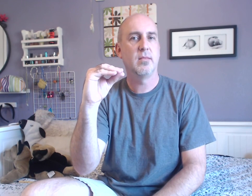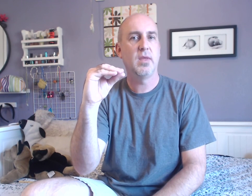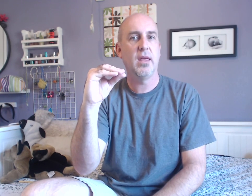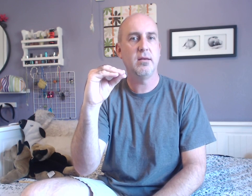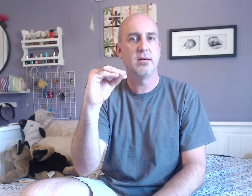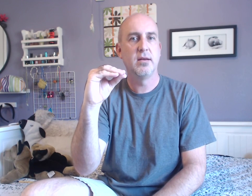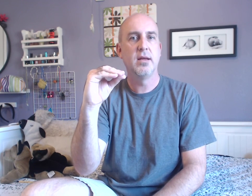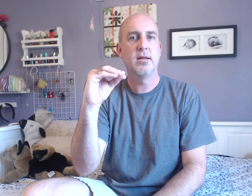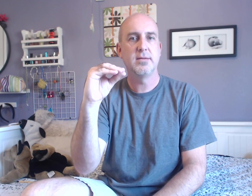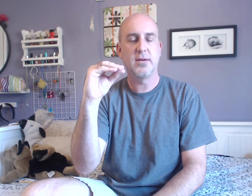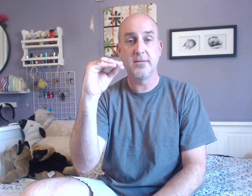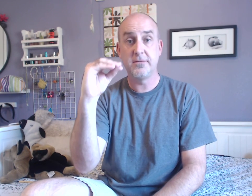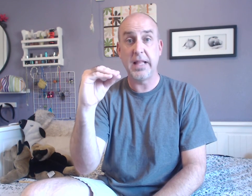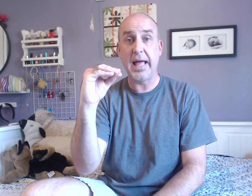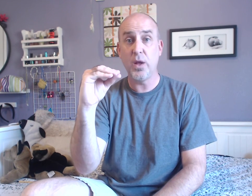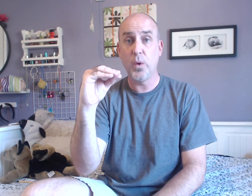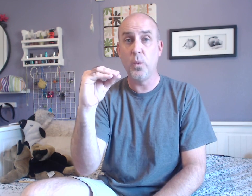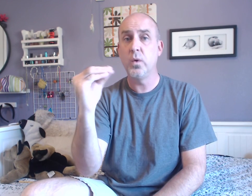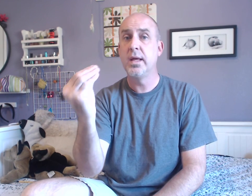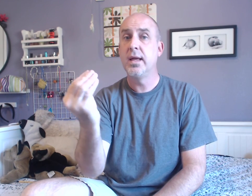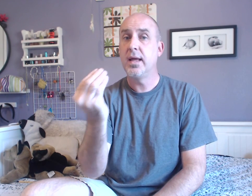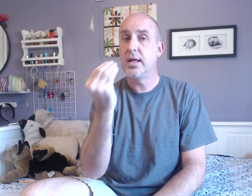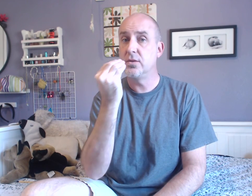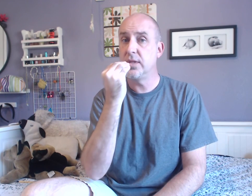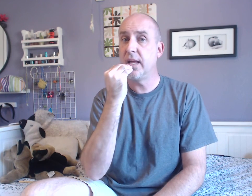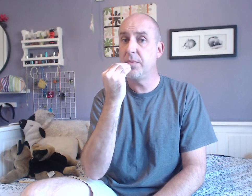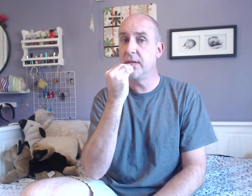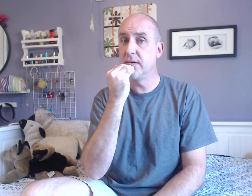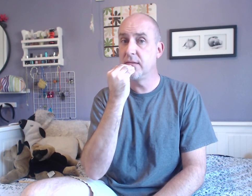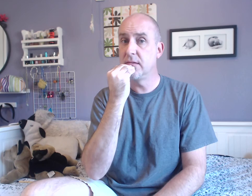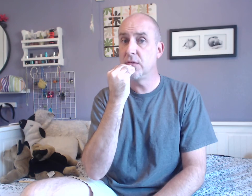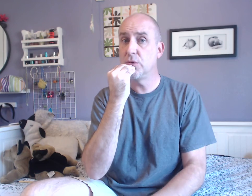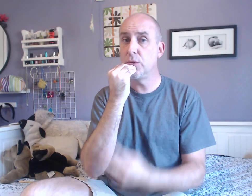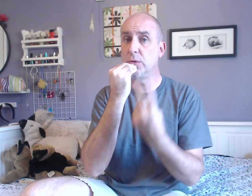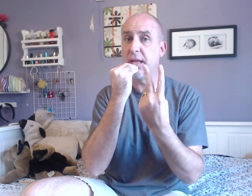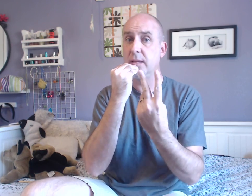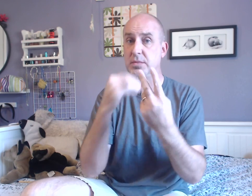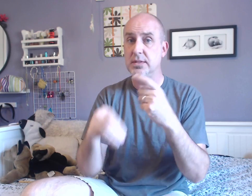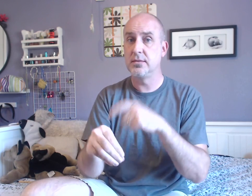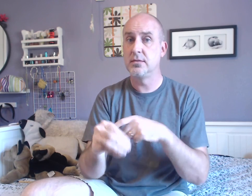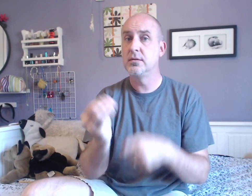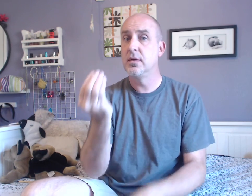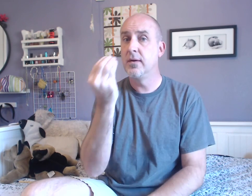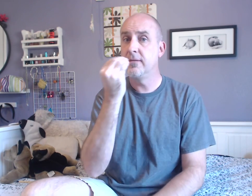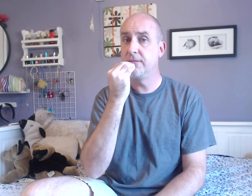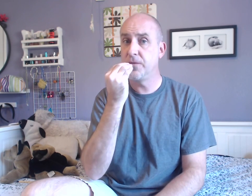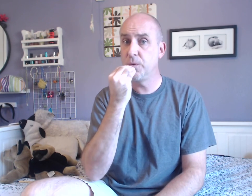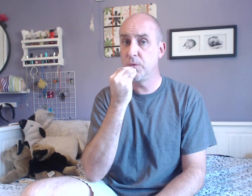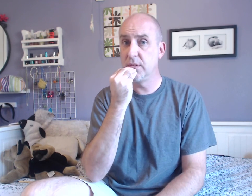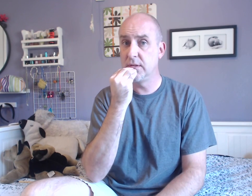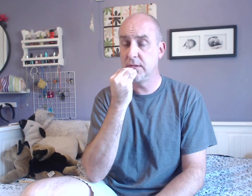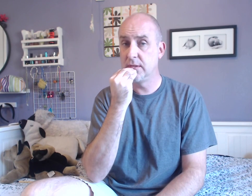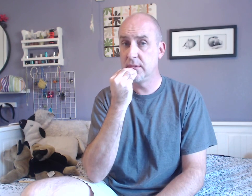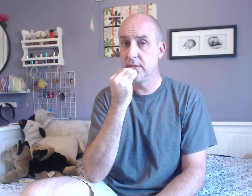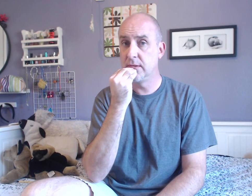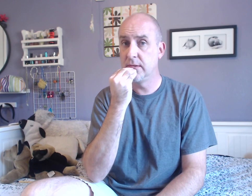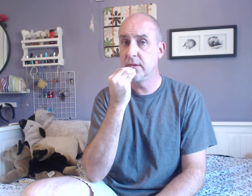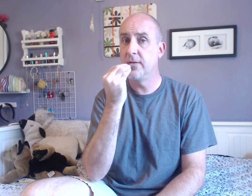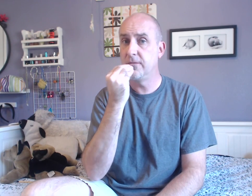Okay? It's called a flat O, and you tap it 2 times. Food.